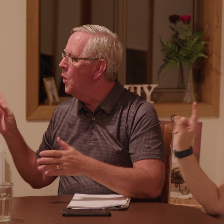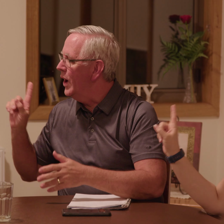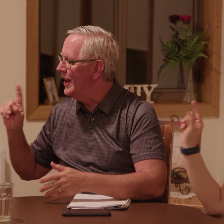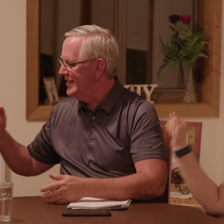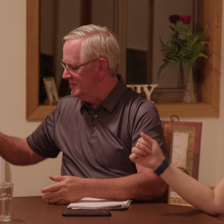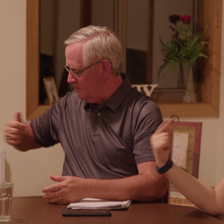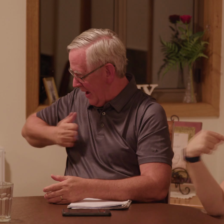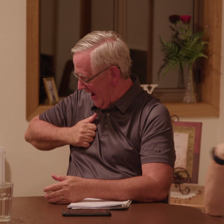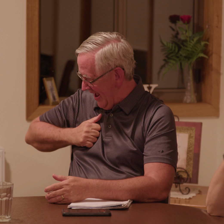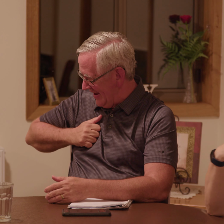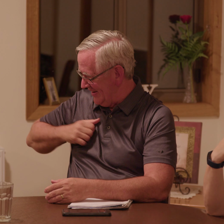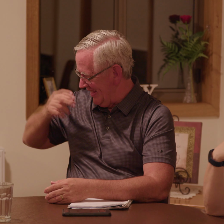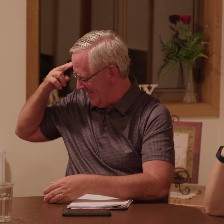What What is? is my name?